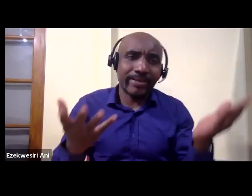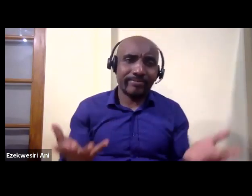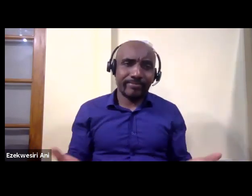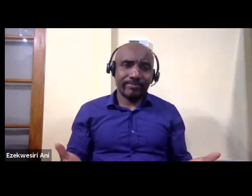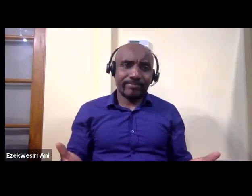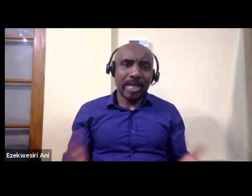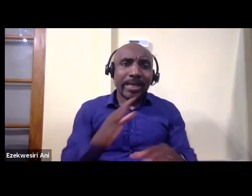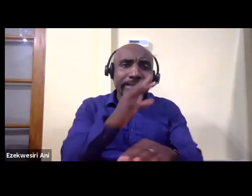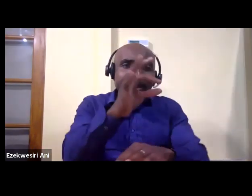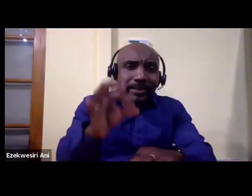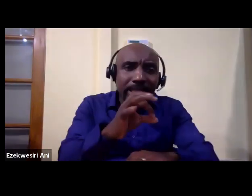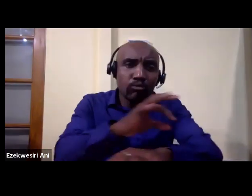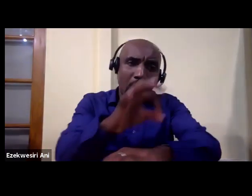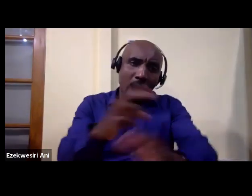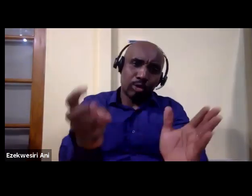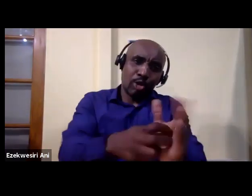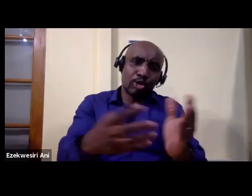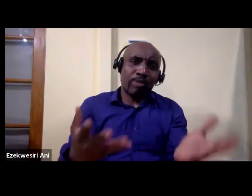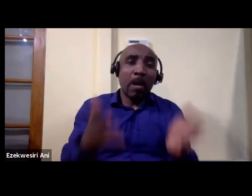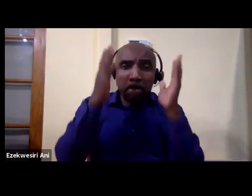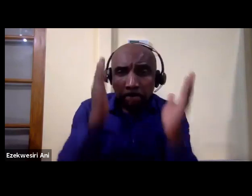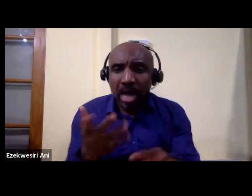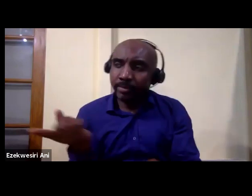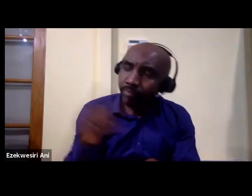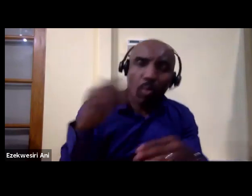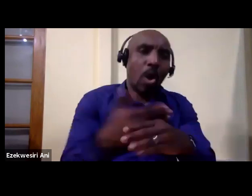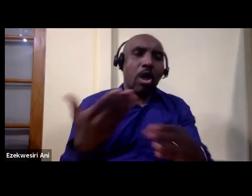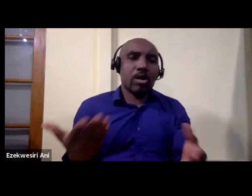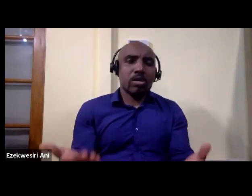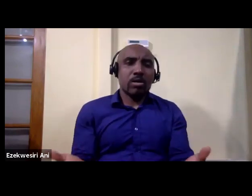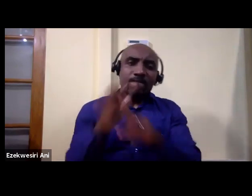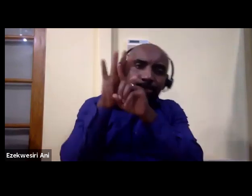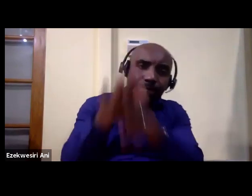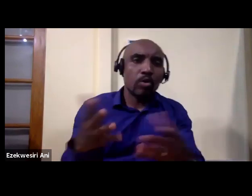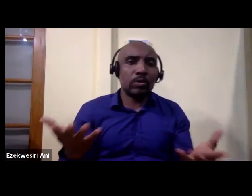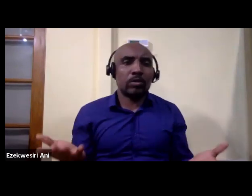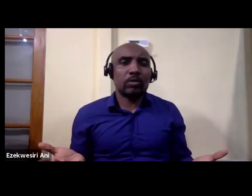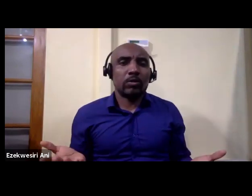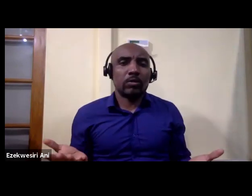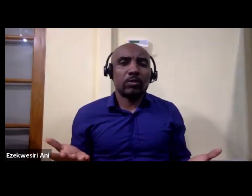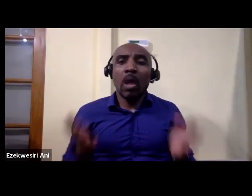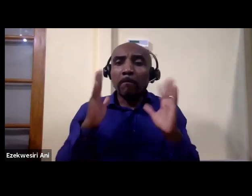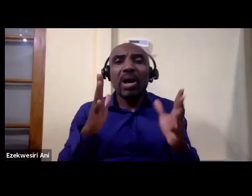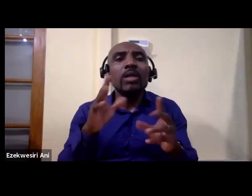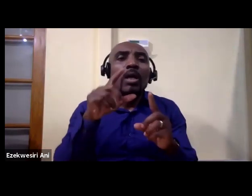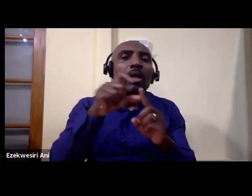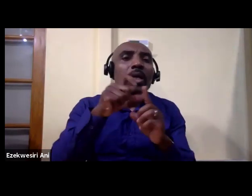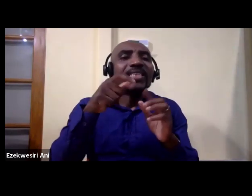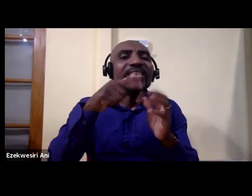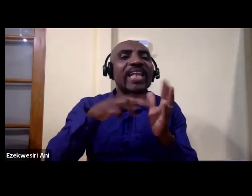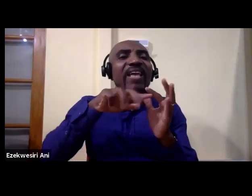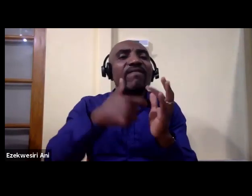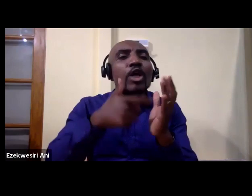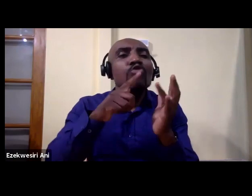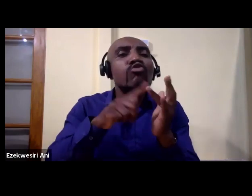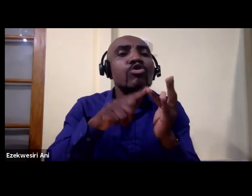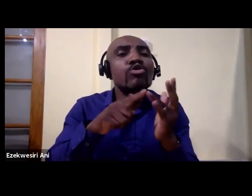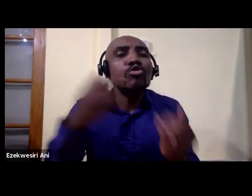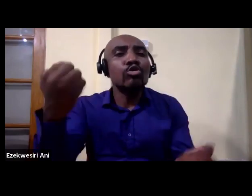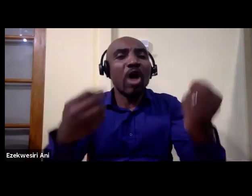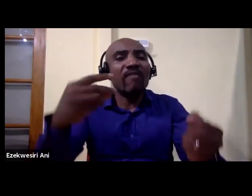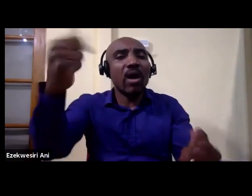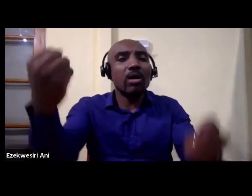hours contracts, more likely to have to go into work, more likely to be delivery drivers, to do all of the things that